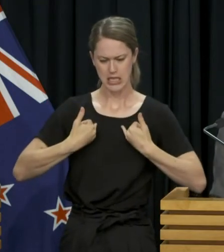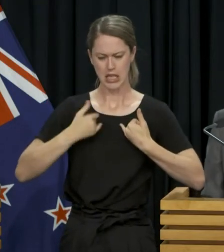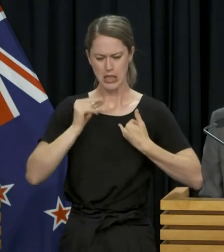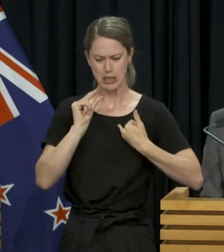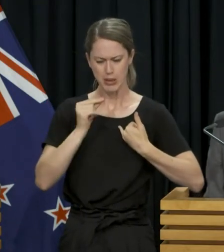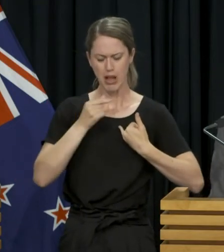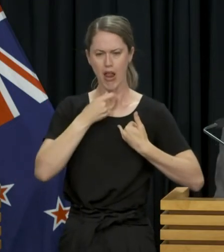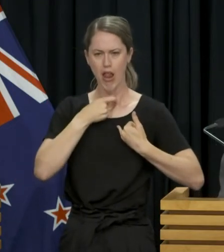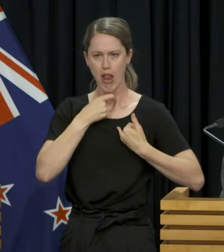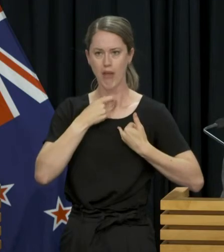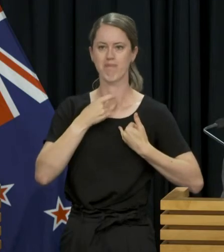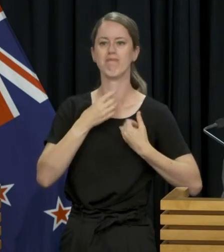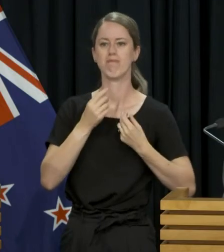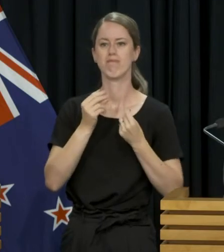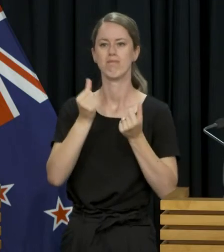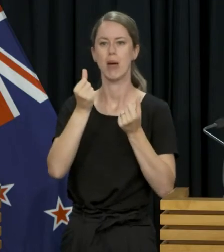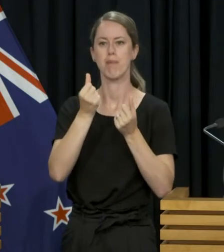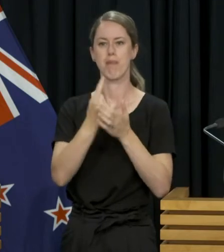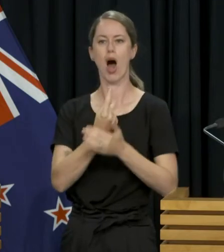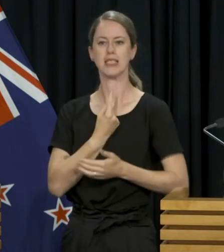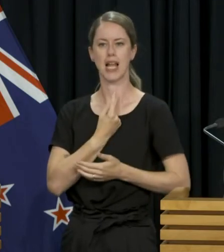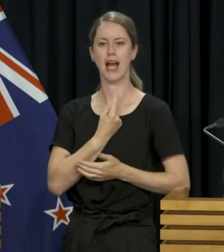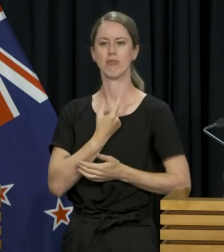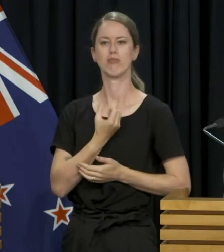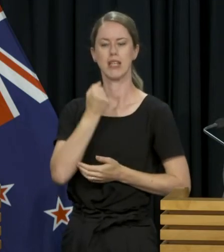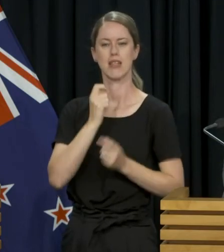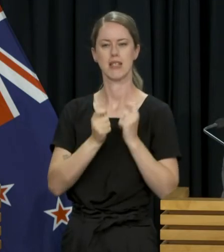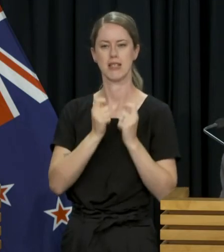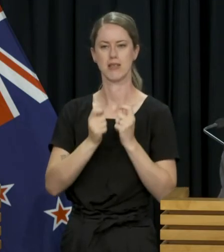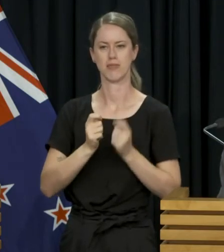unwell, to isolate immediately and seek a test.